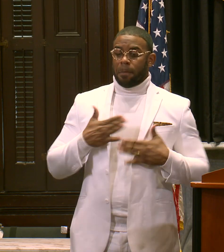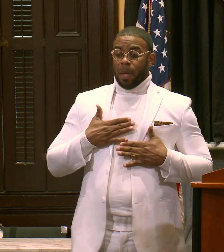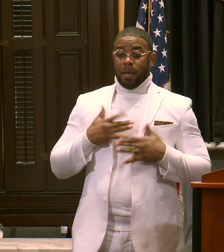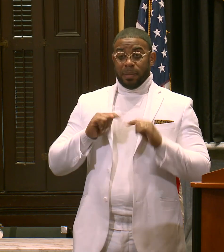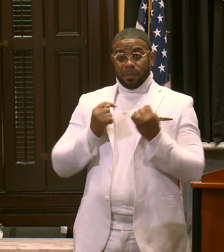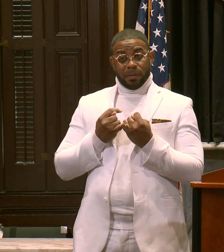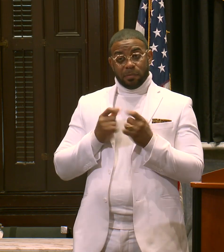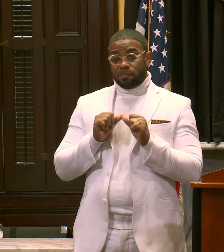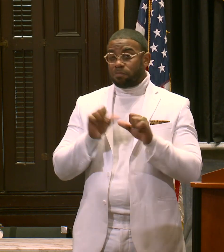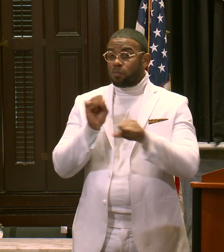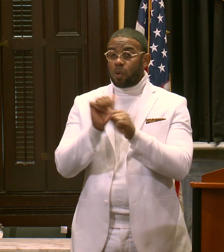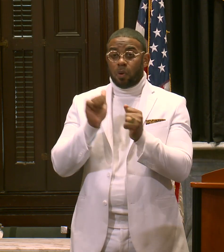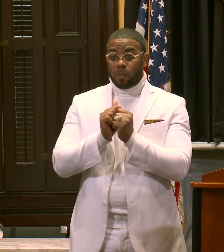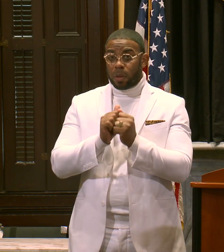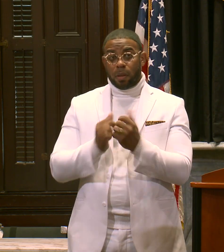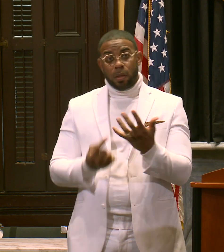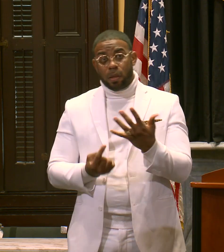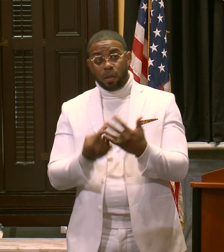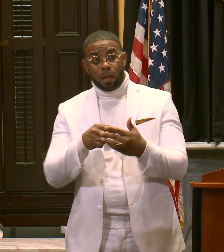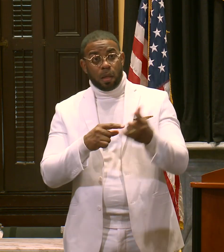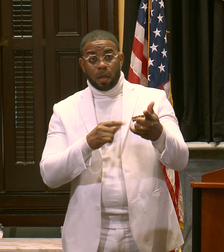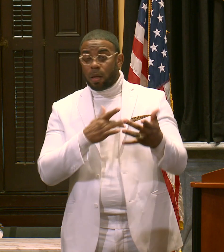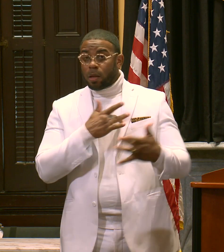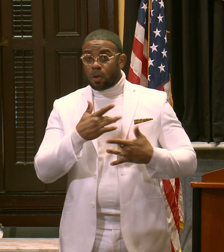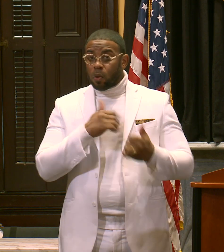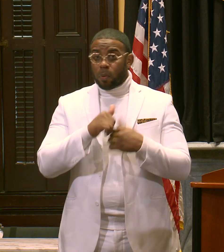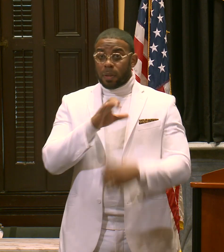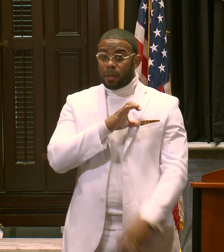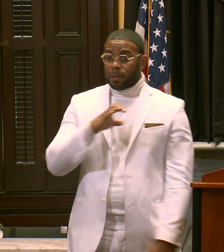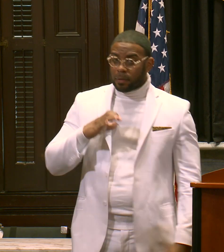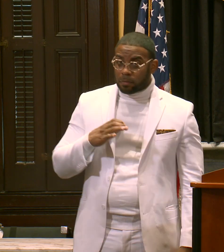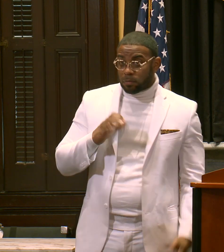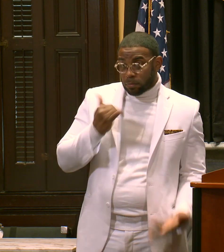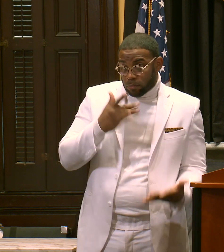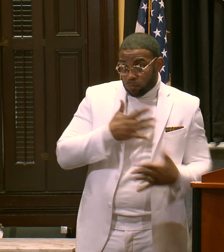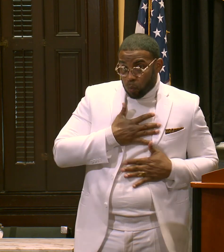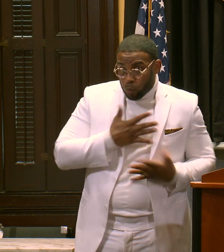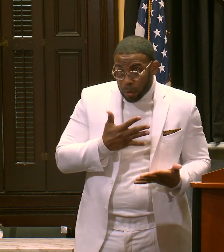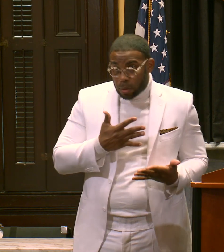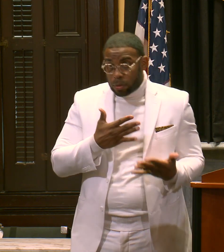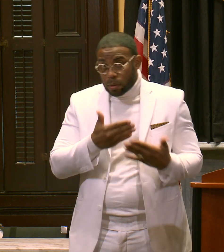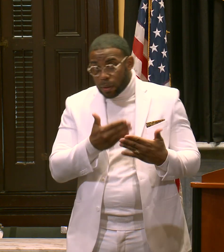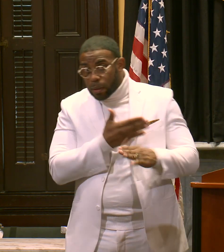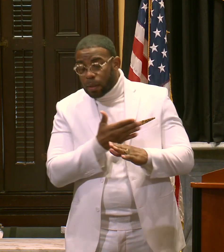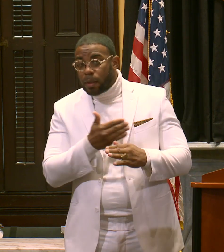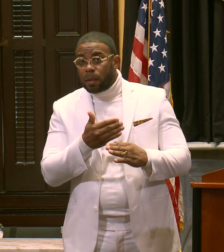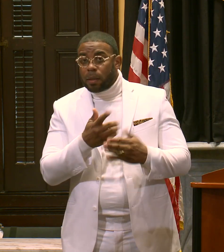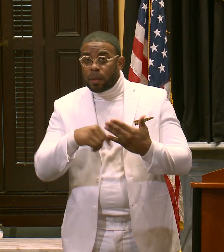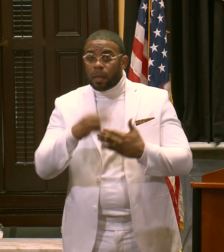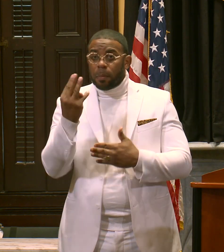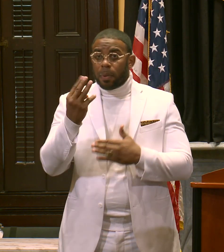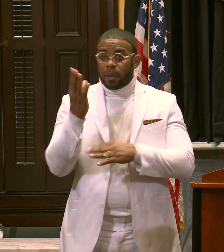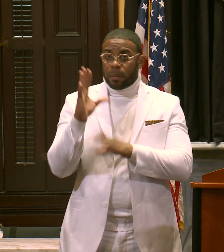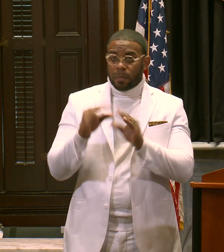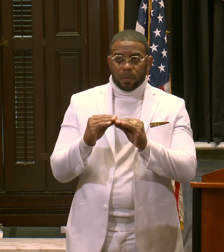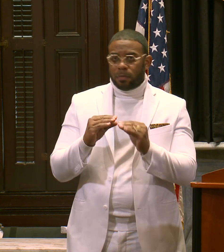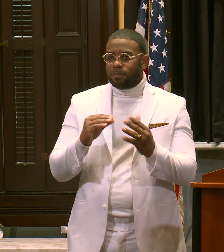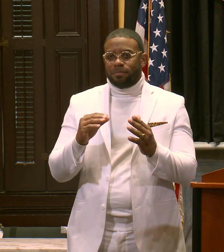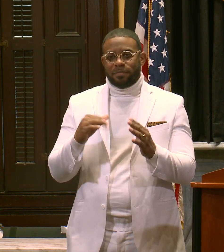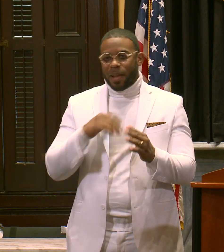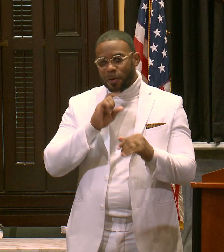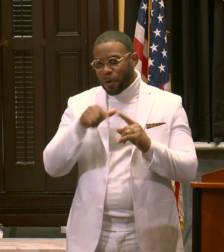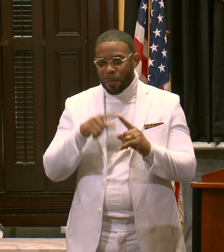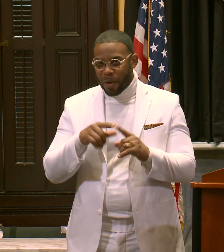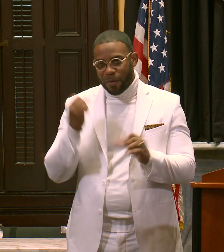administration will continue to work with with our concerns with the council, should they be willing, ahead of next Monday's meeting. And I don't